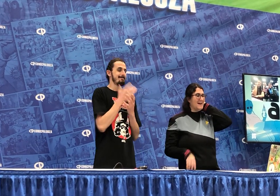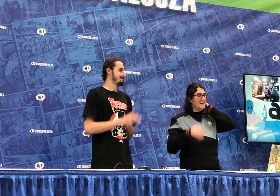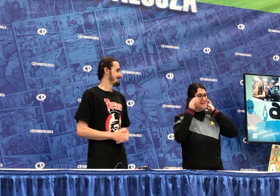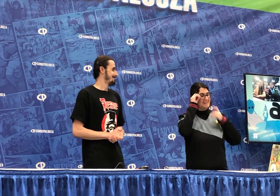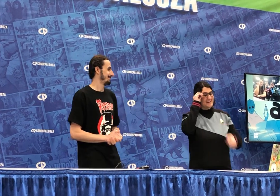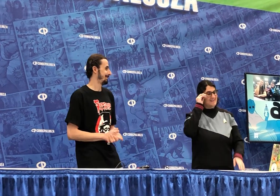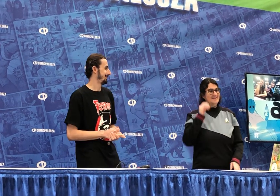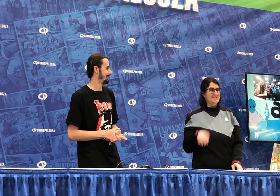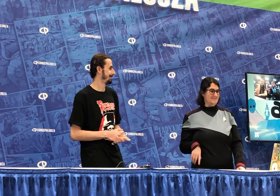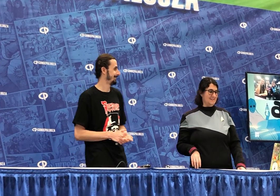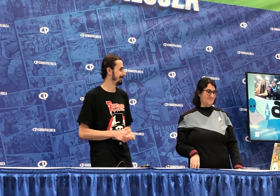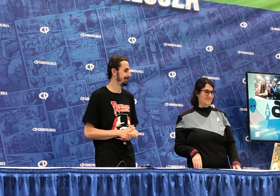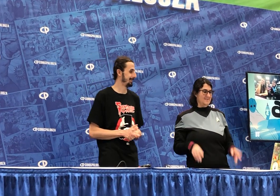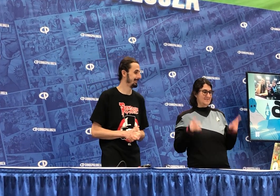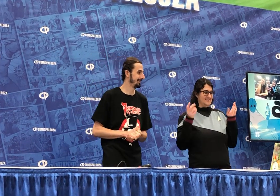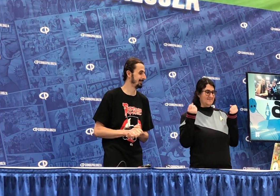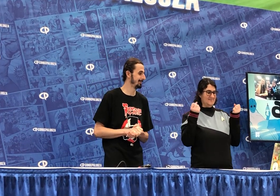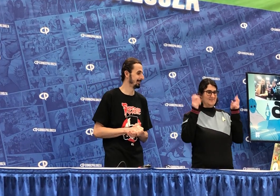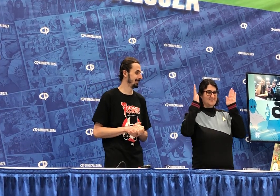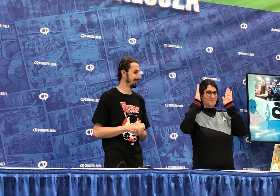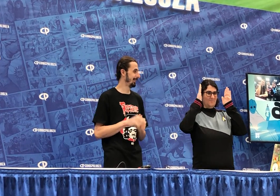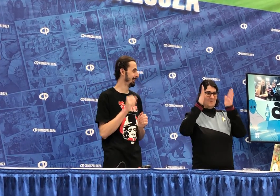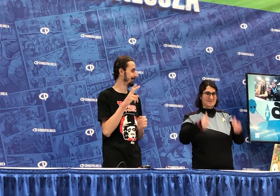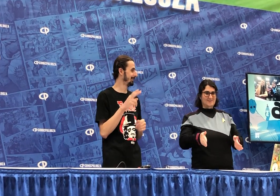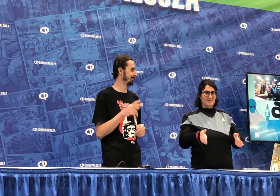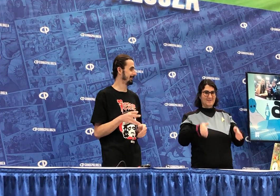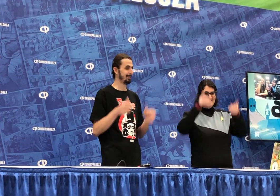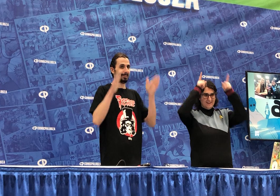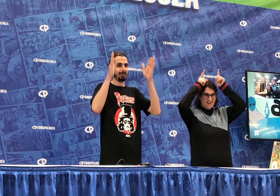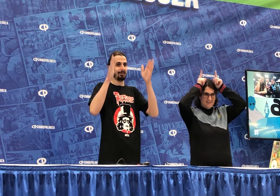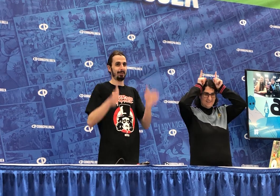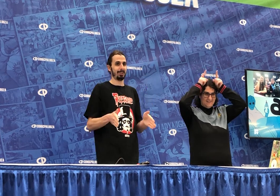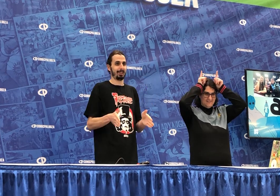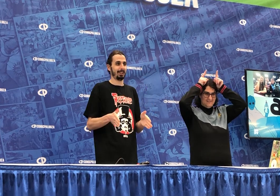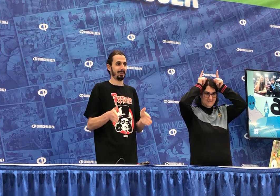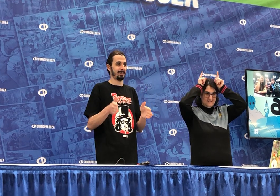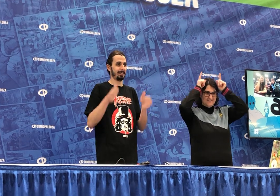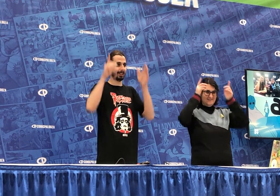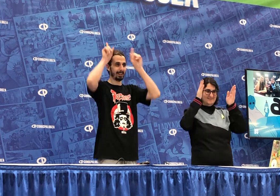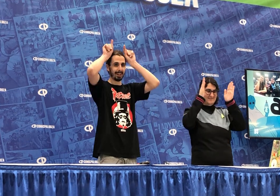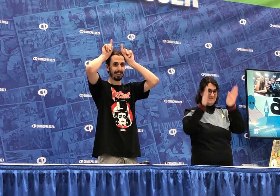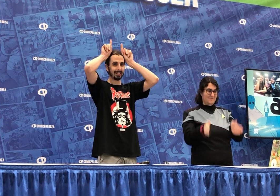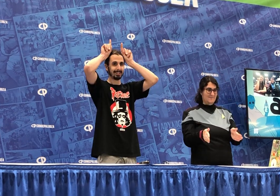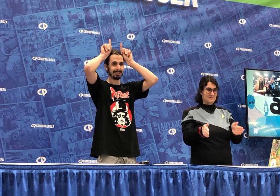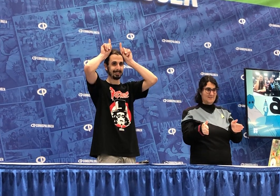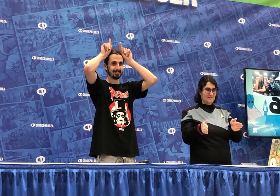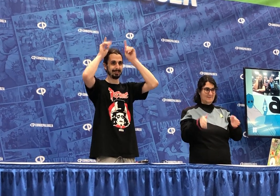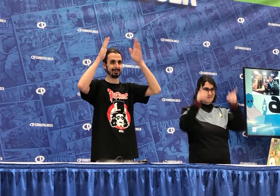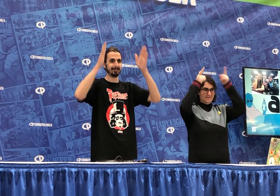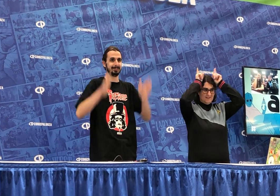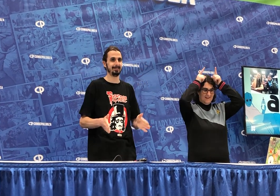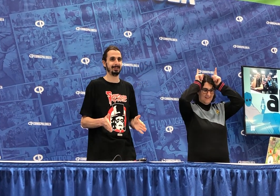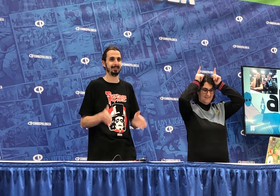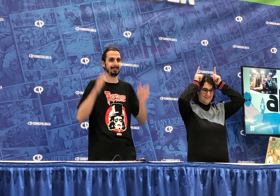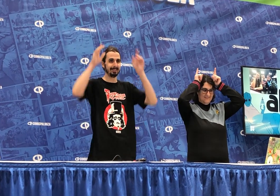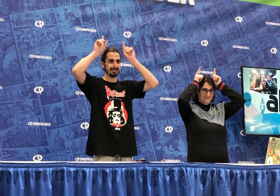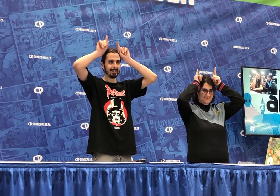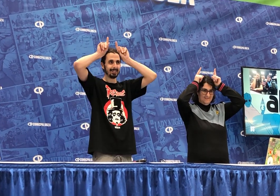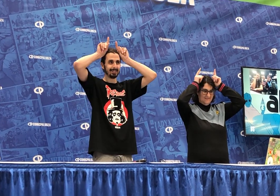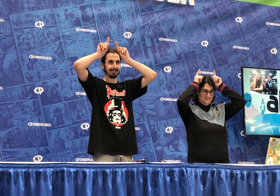Okay, this is our favorite. So this is a sign for resident alien. Resident is like a person. Alien, this is a